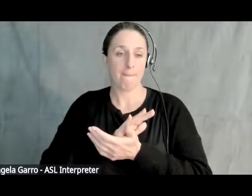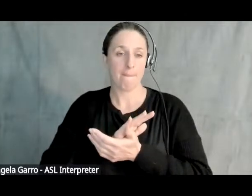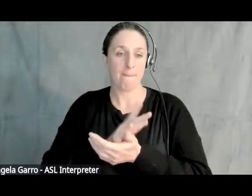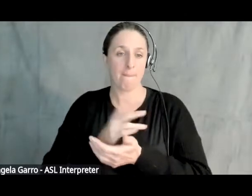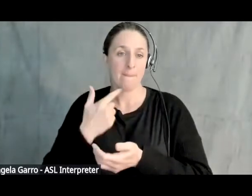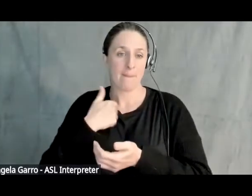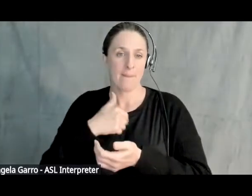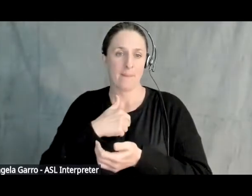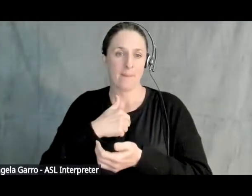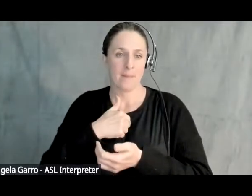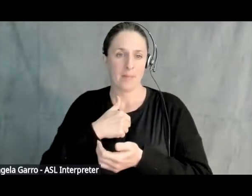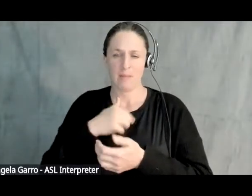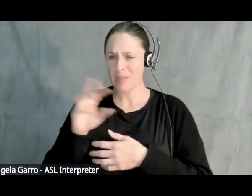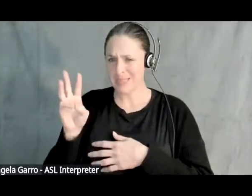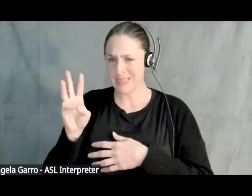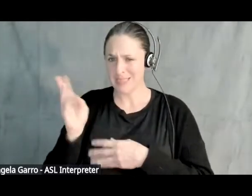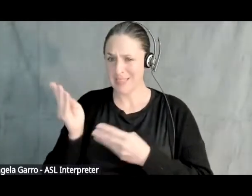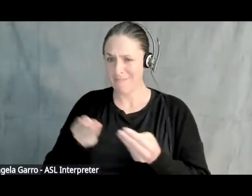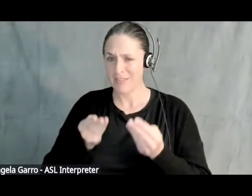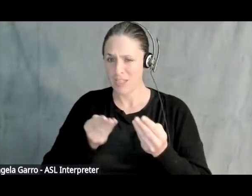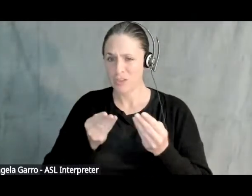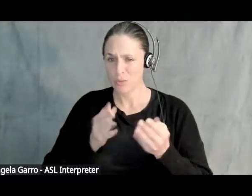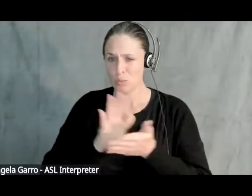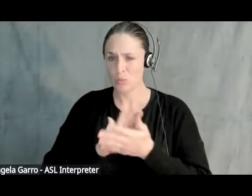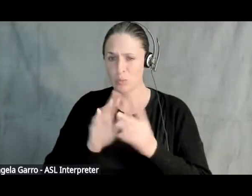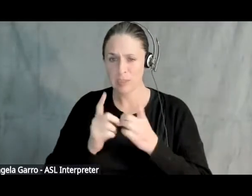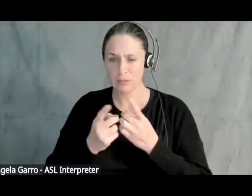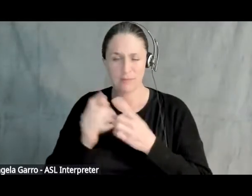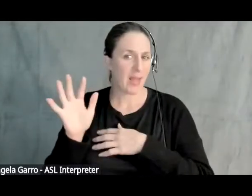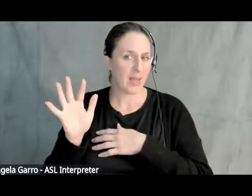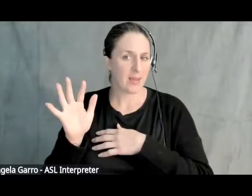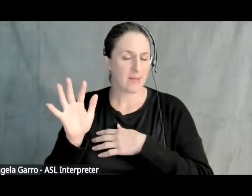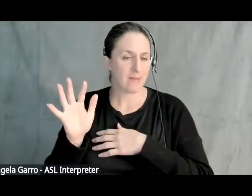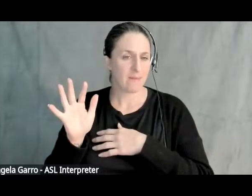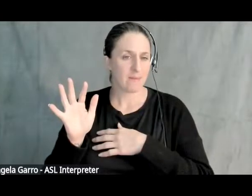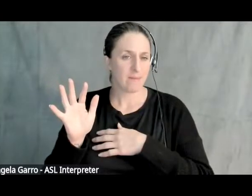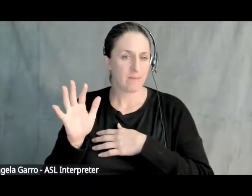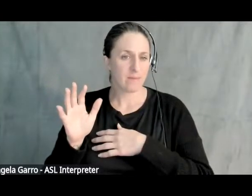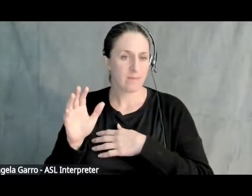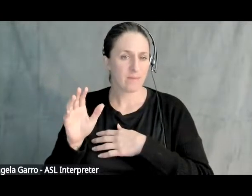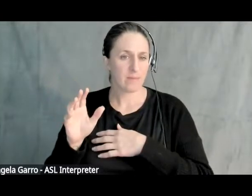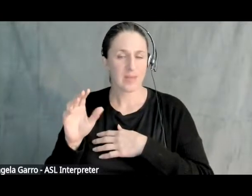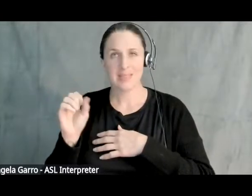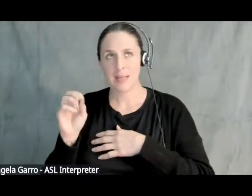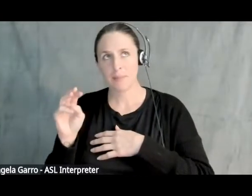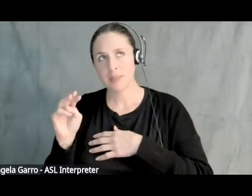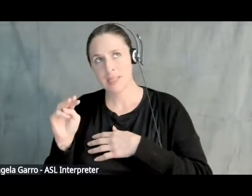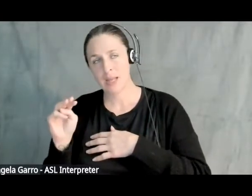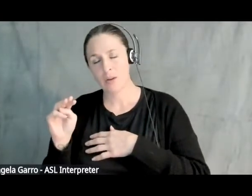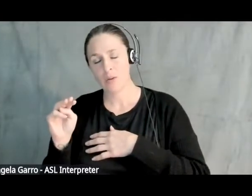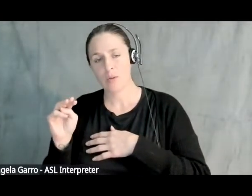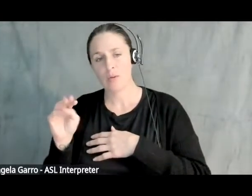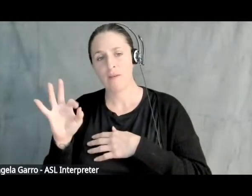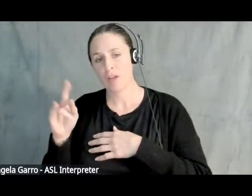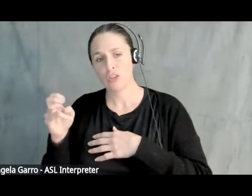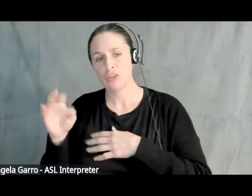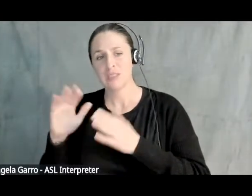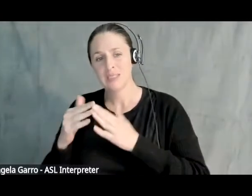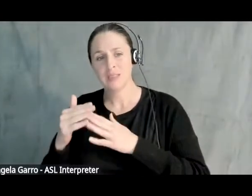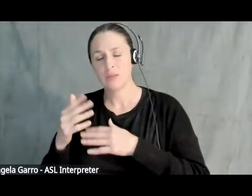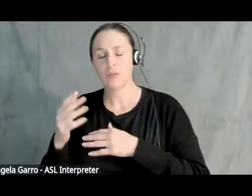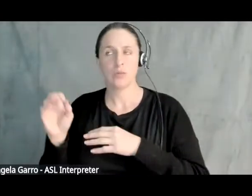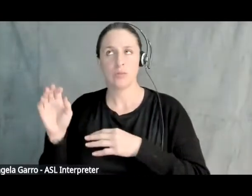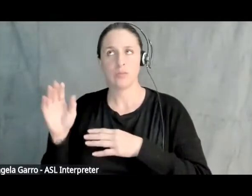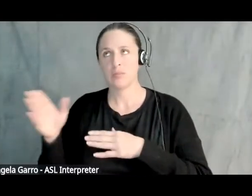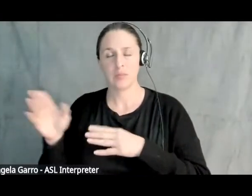looking, I mean, we have I think 6 feeder school districts, 5, because we have because San Mateo, Foster City is 2 cities, but 1. So we have 5 feeder school districts.